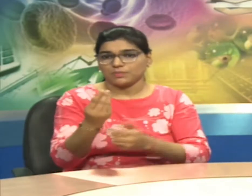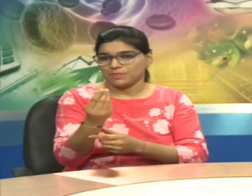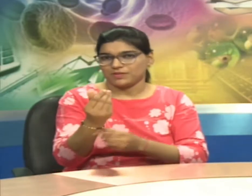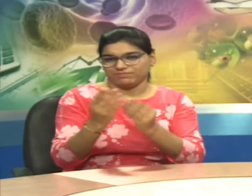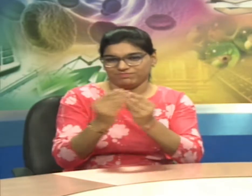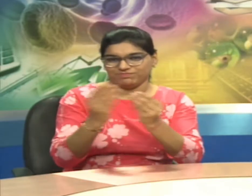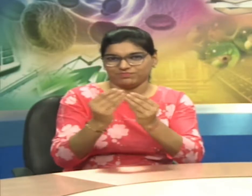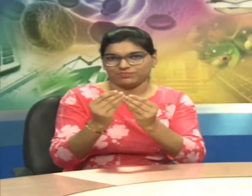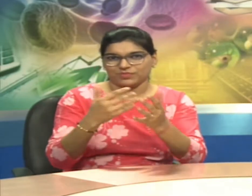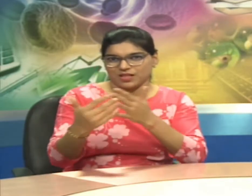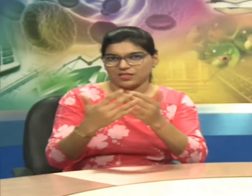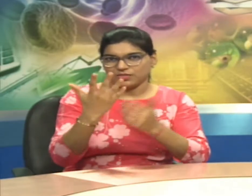The next word is